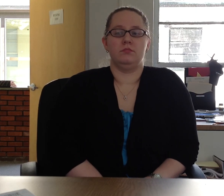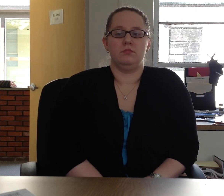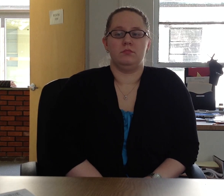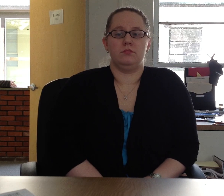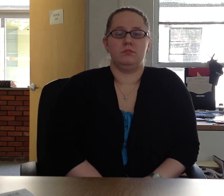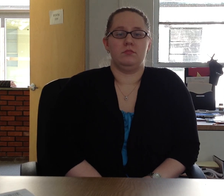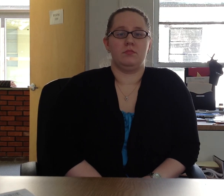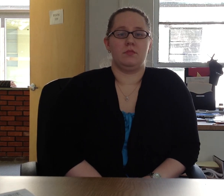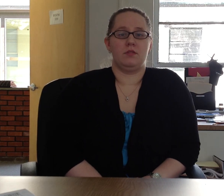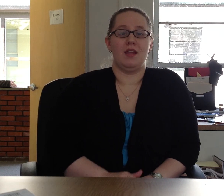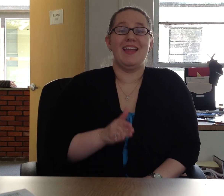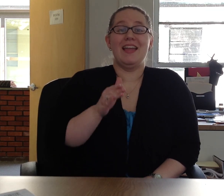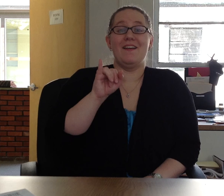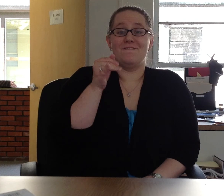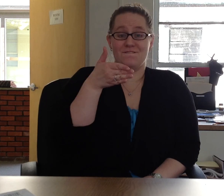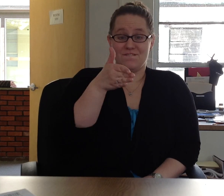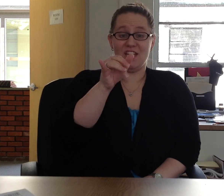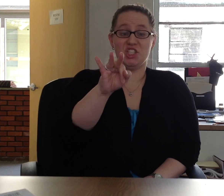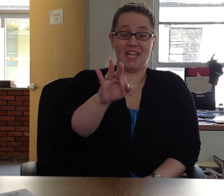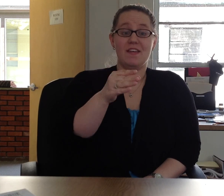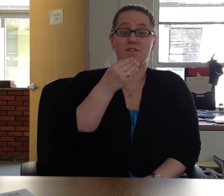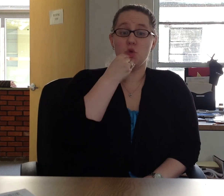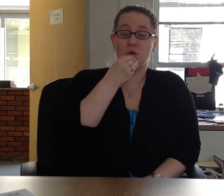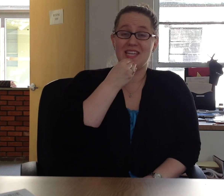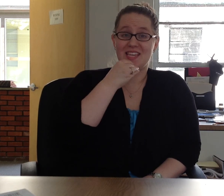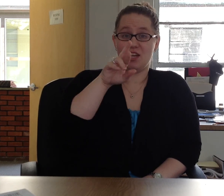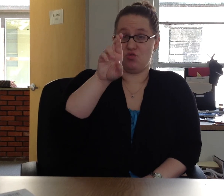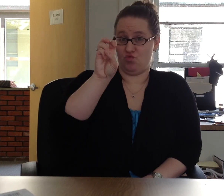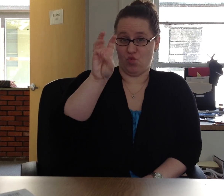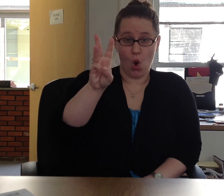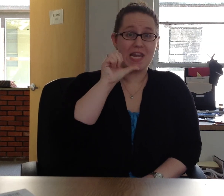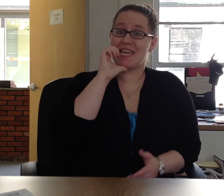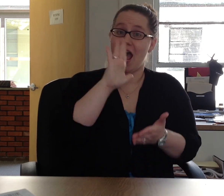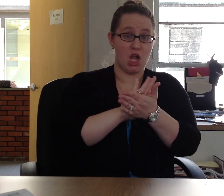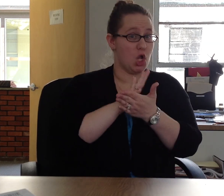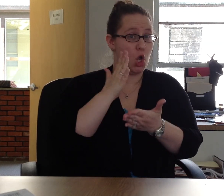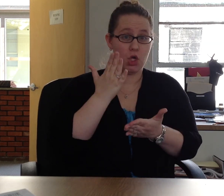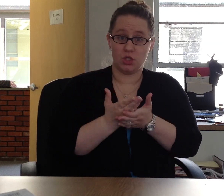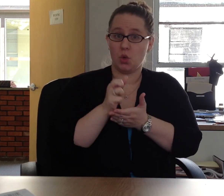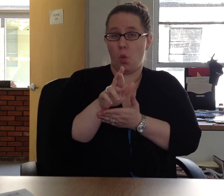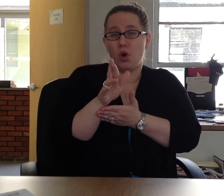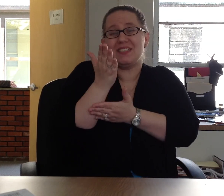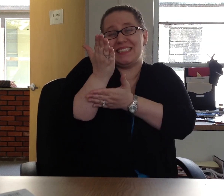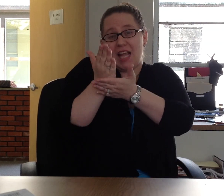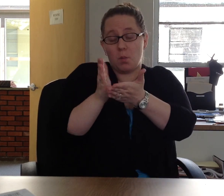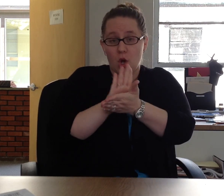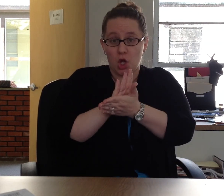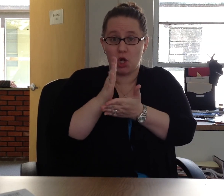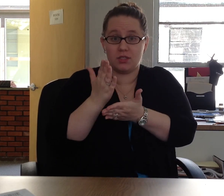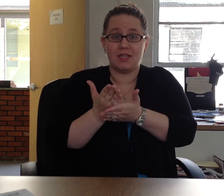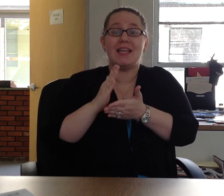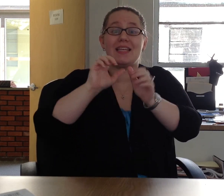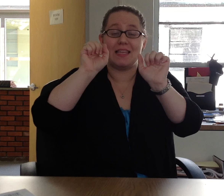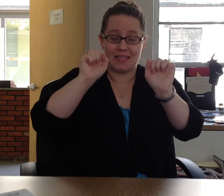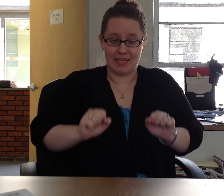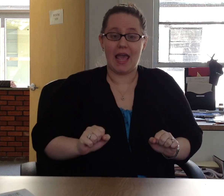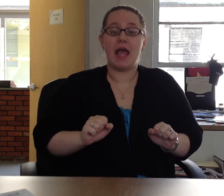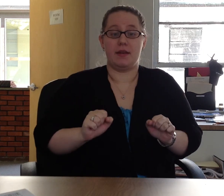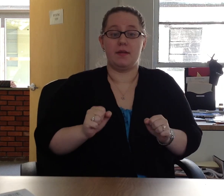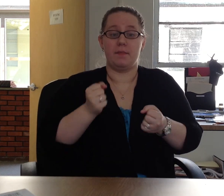Fish eaten raw, marinated, or partially cooked can become safe by being frozen in